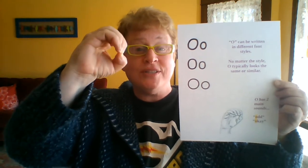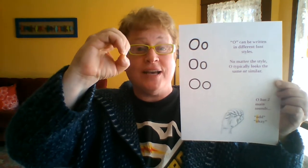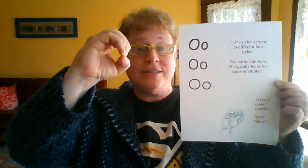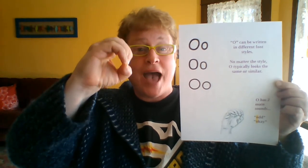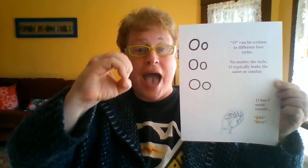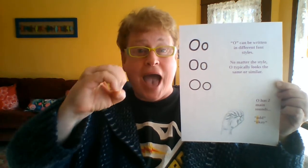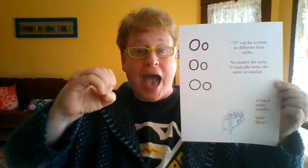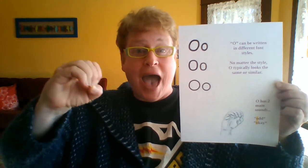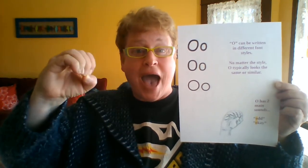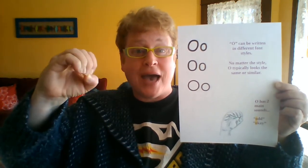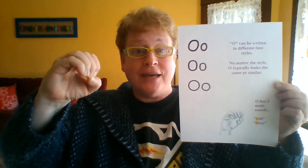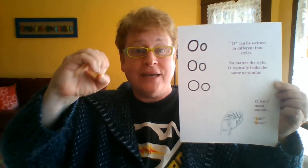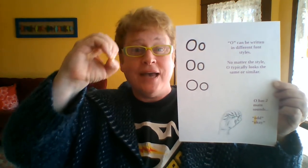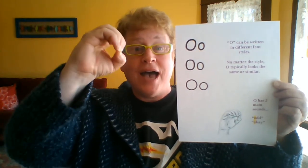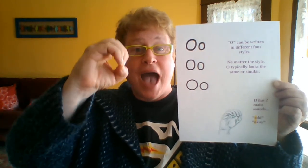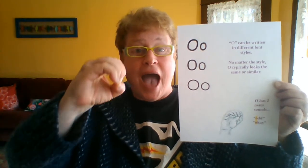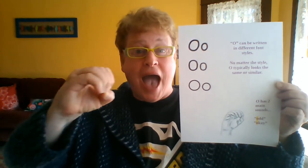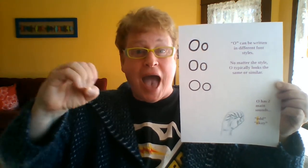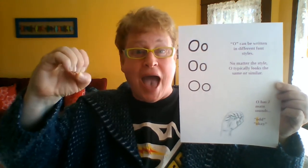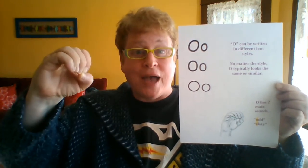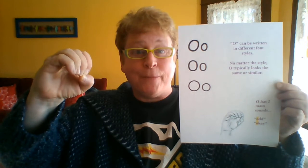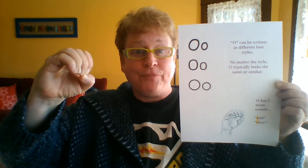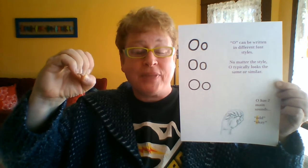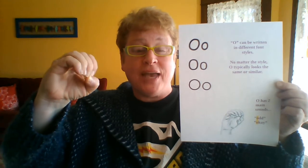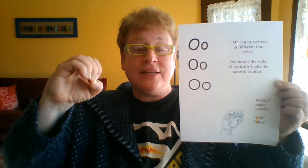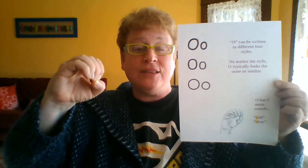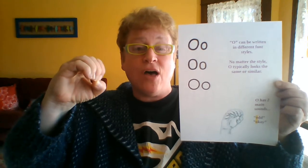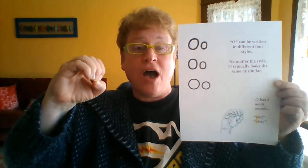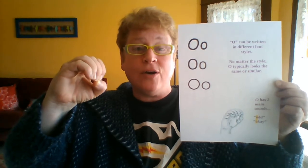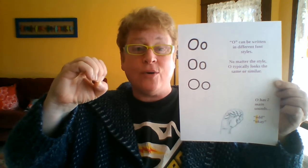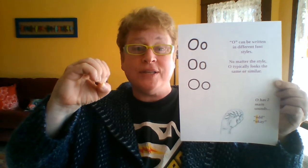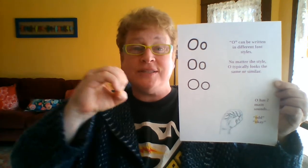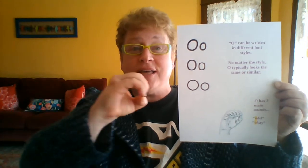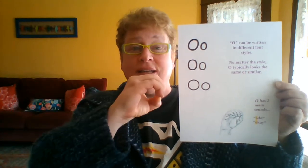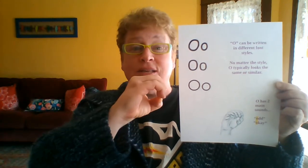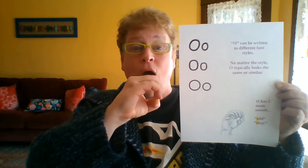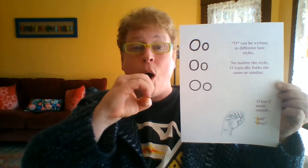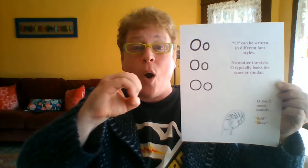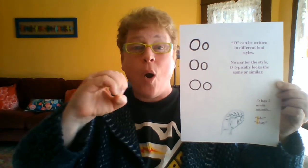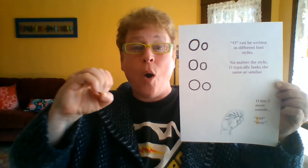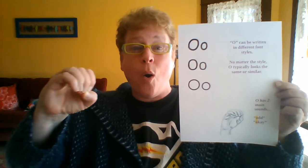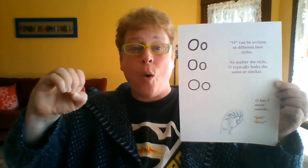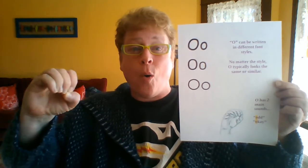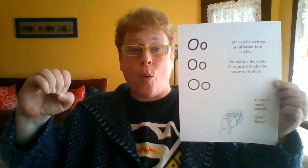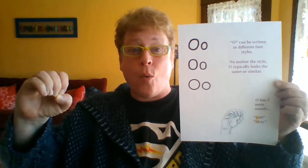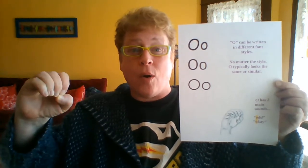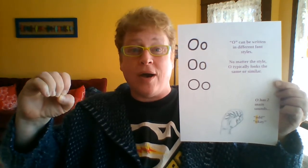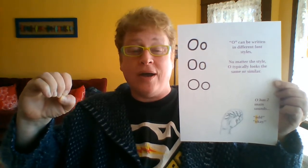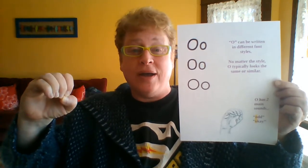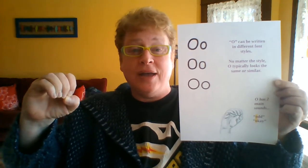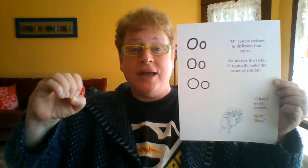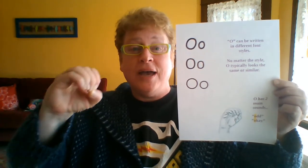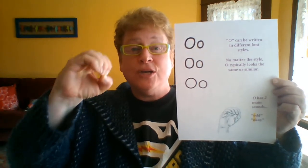says ah, ah, and a long O that says oh.